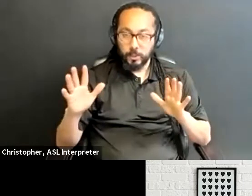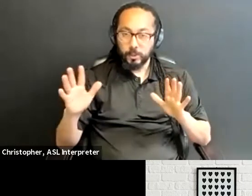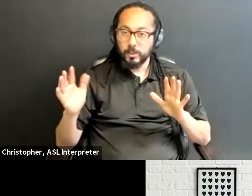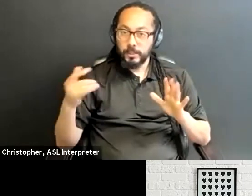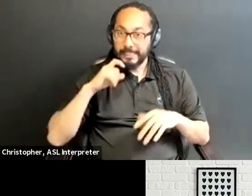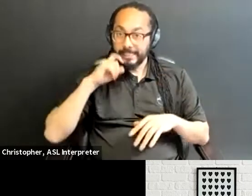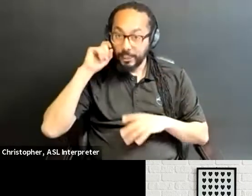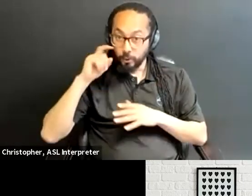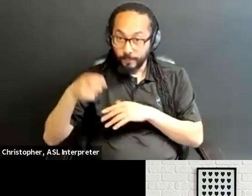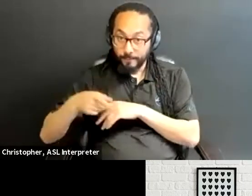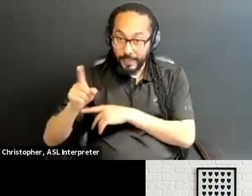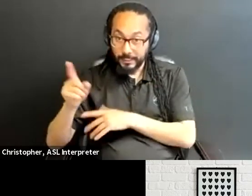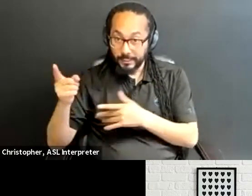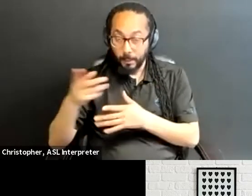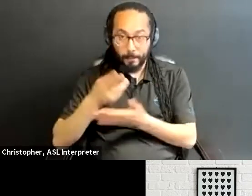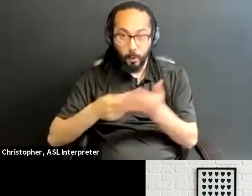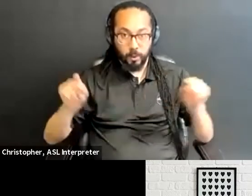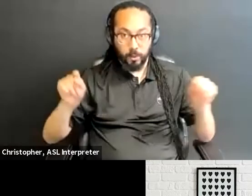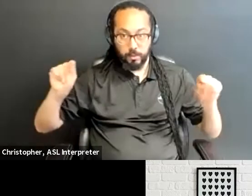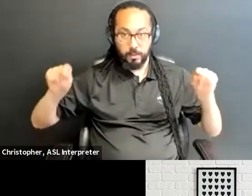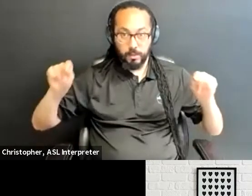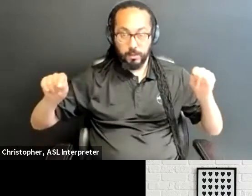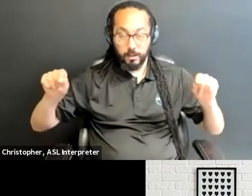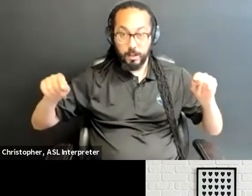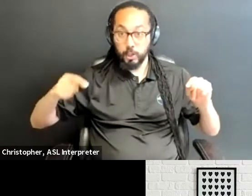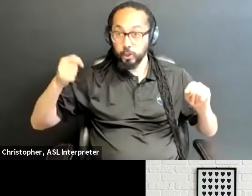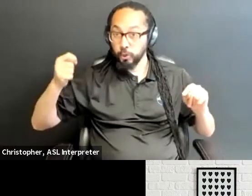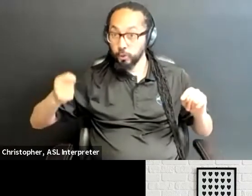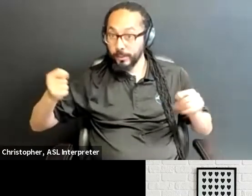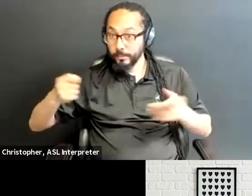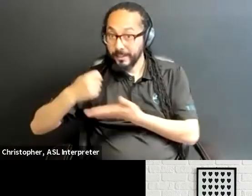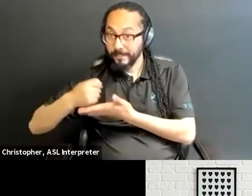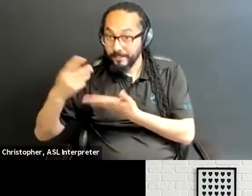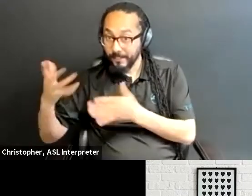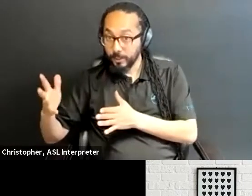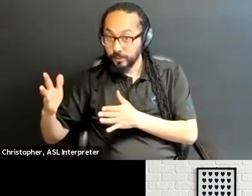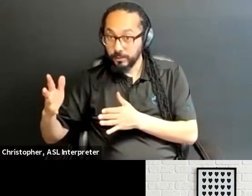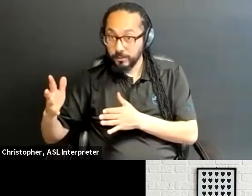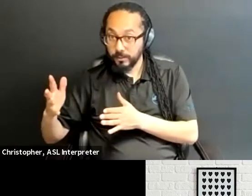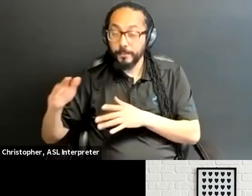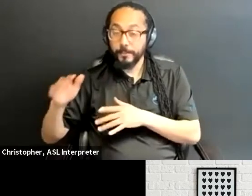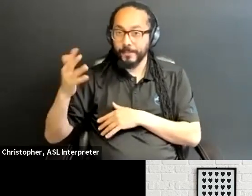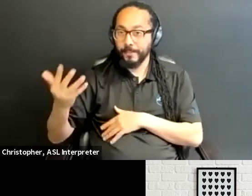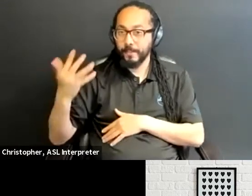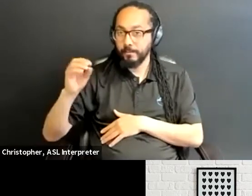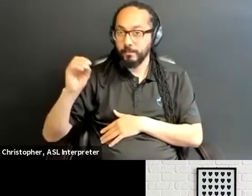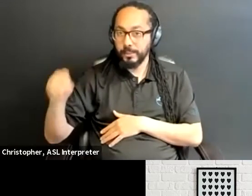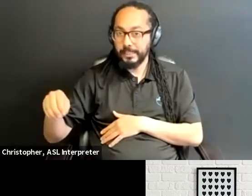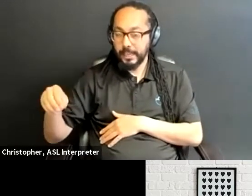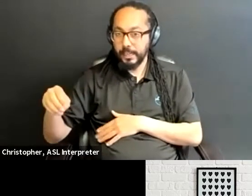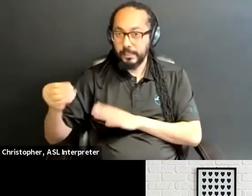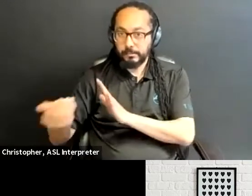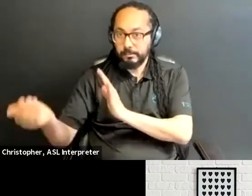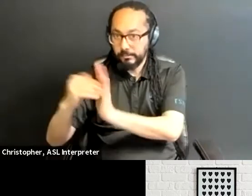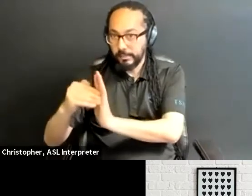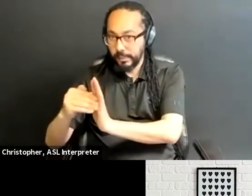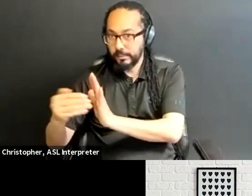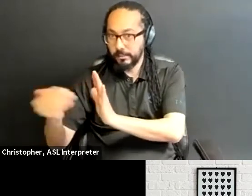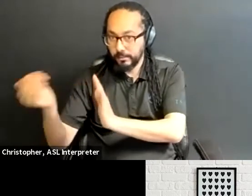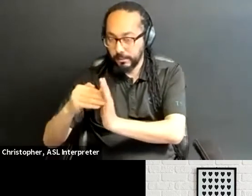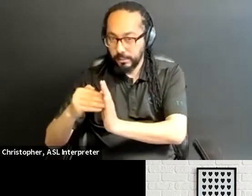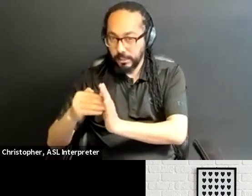groups. And those in the treatment group, there was a 5% recidivism versus 18% in